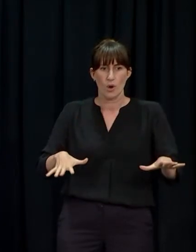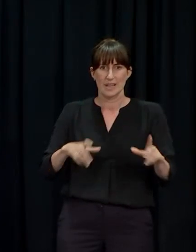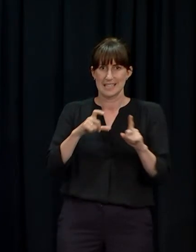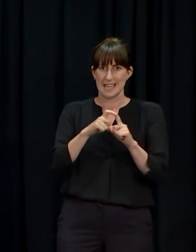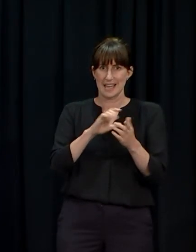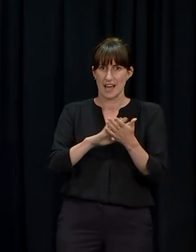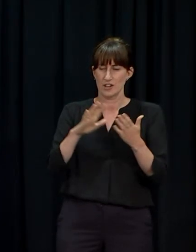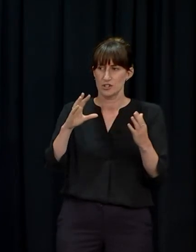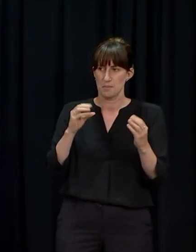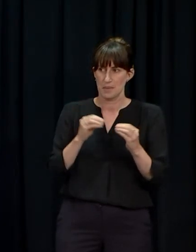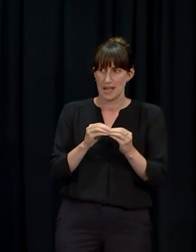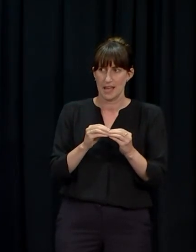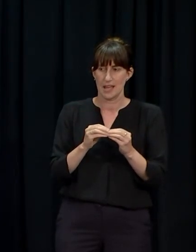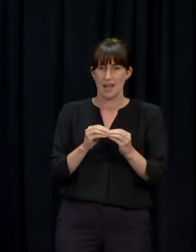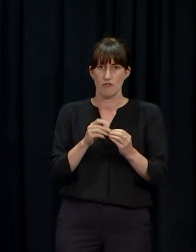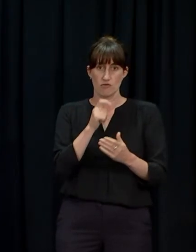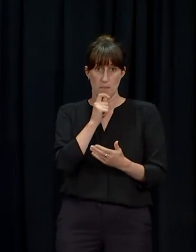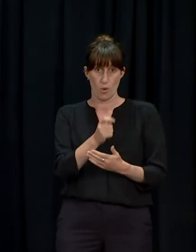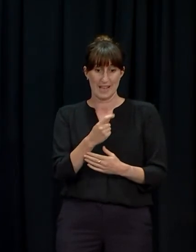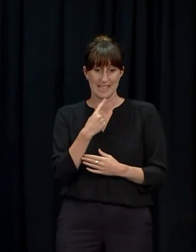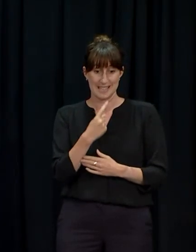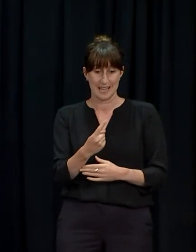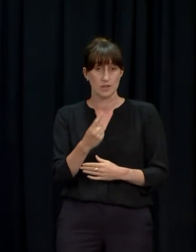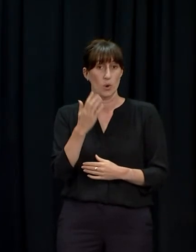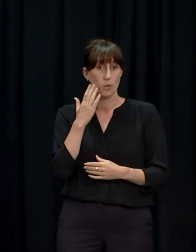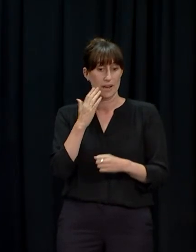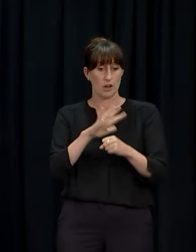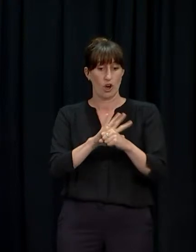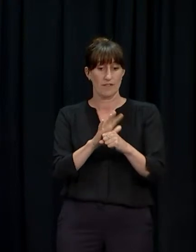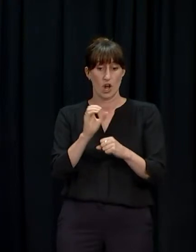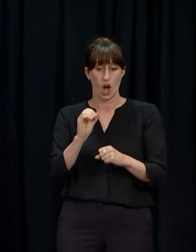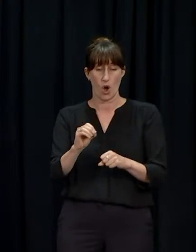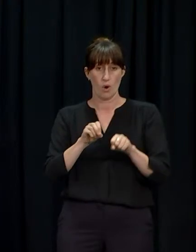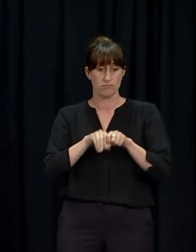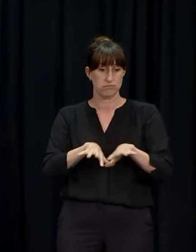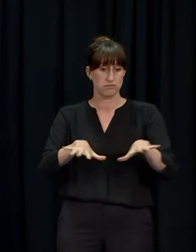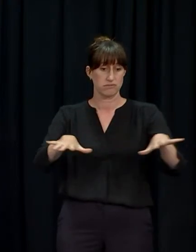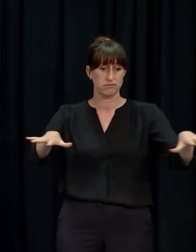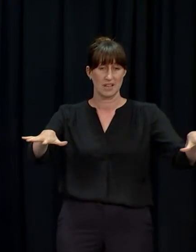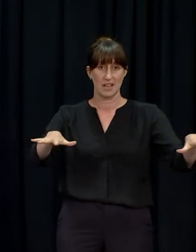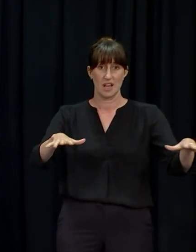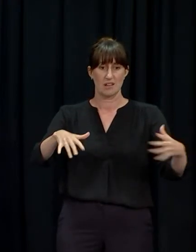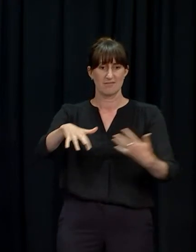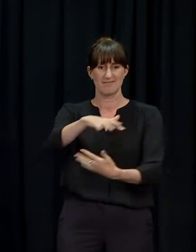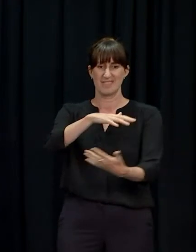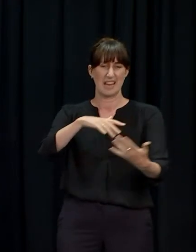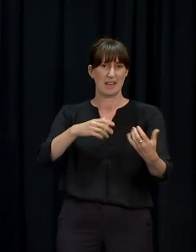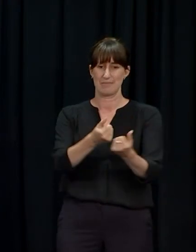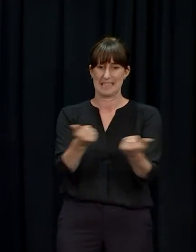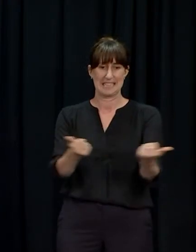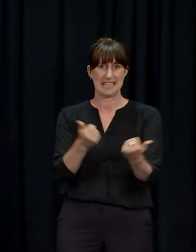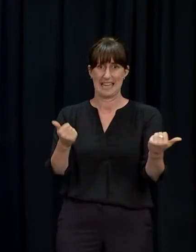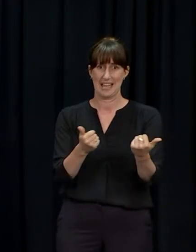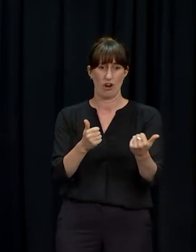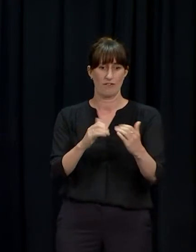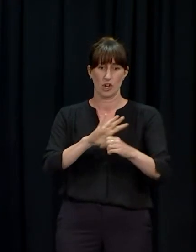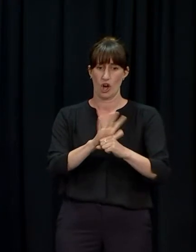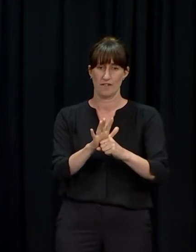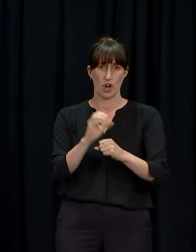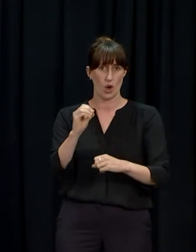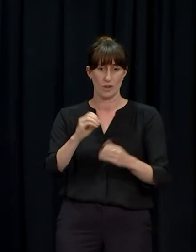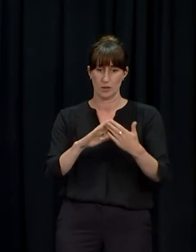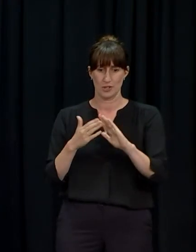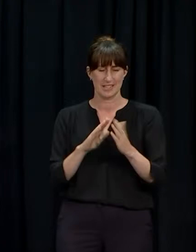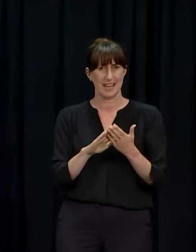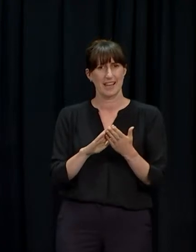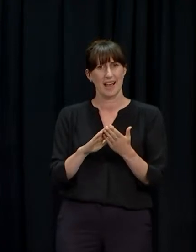Once Omicron is circulating in the community, there'll be little to no added risk from overseas travel. Do you agree with that, and is that thinking incorporated anywhere in